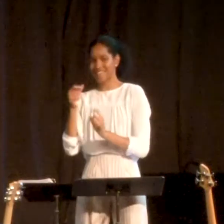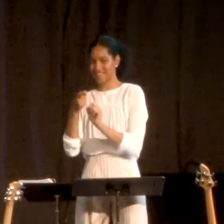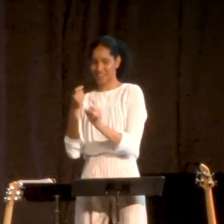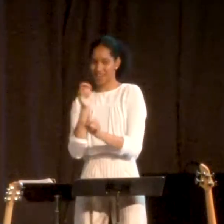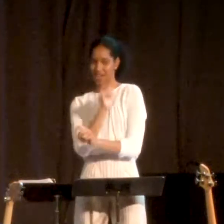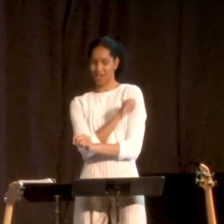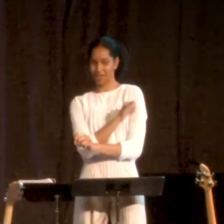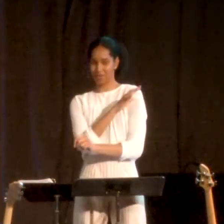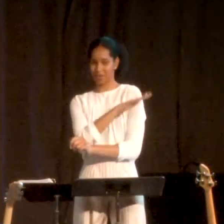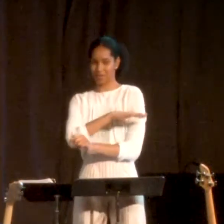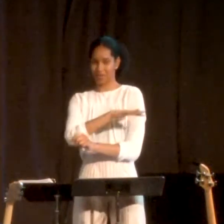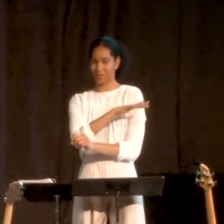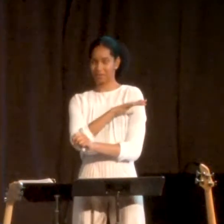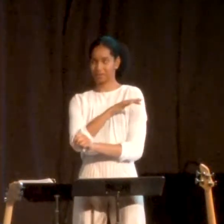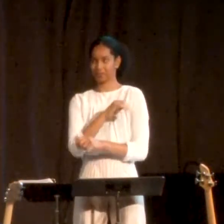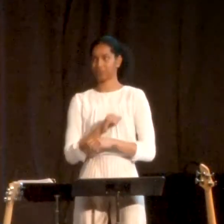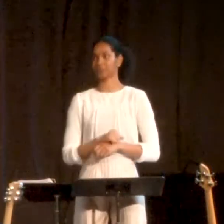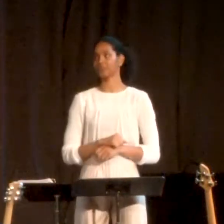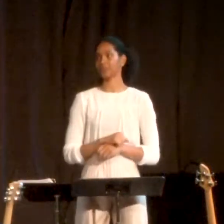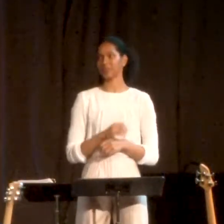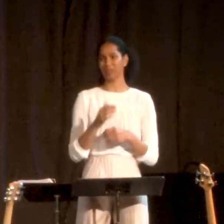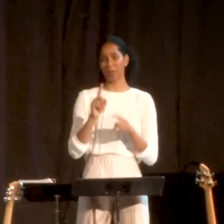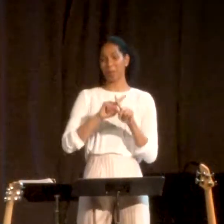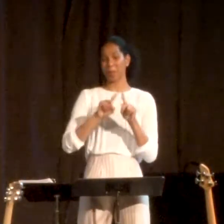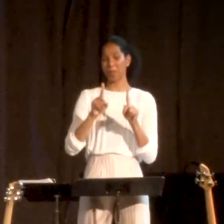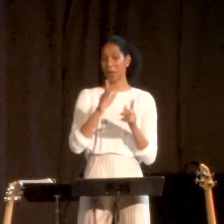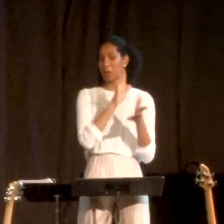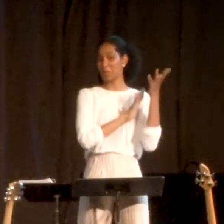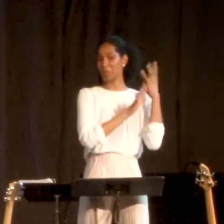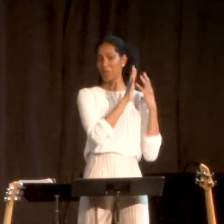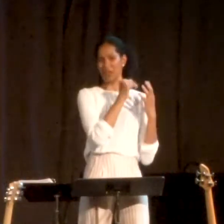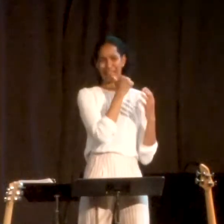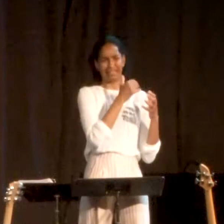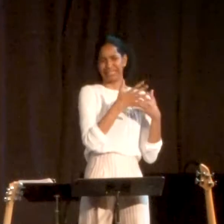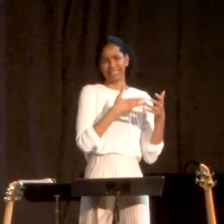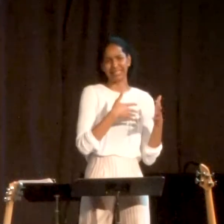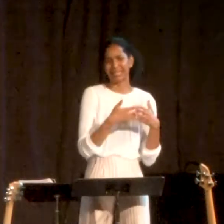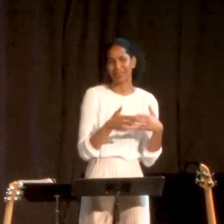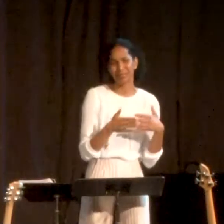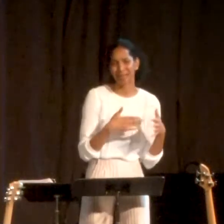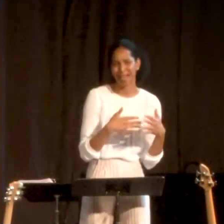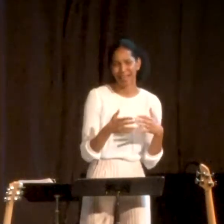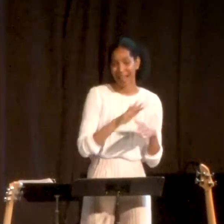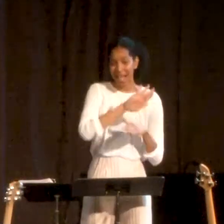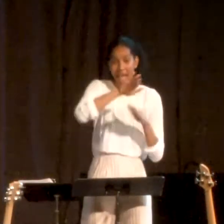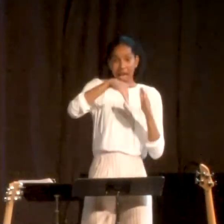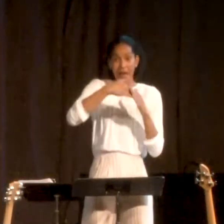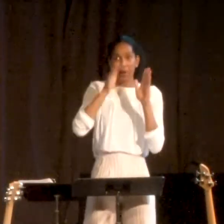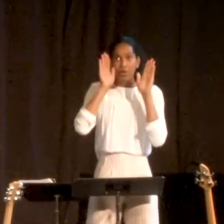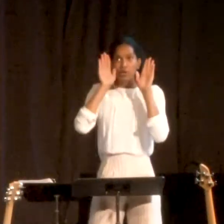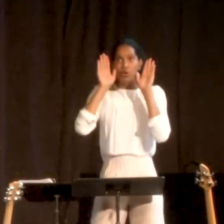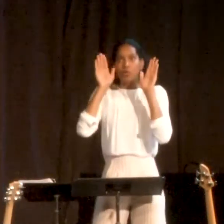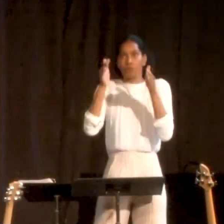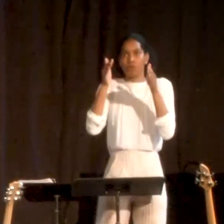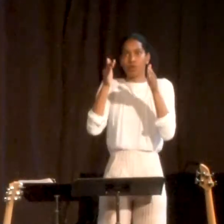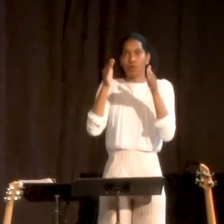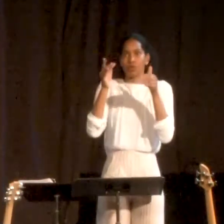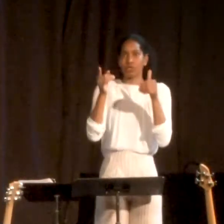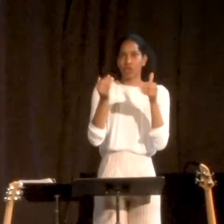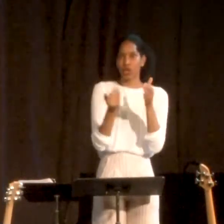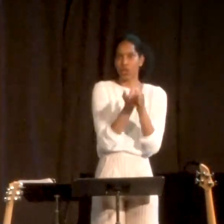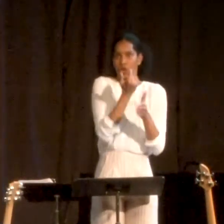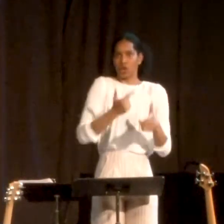matter. Everyone was caught up in the first flush of the new life